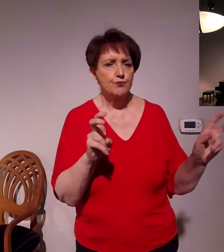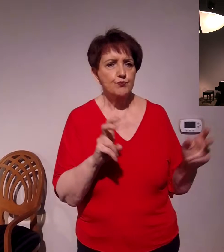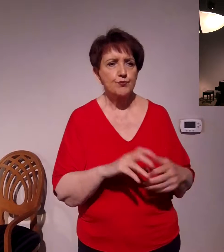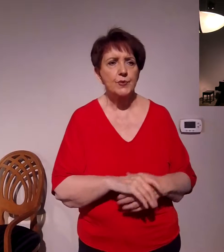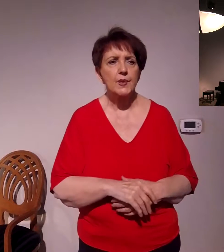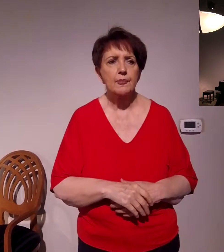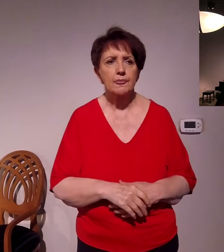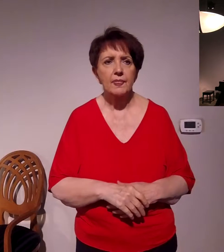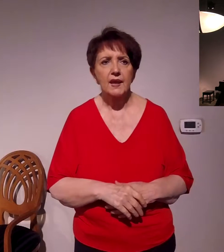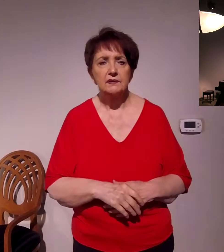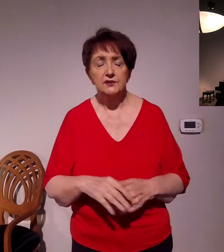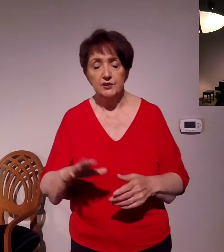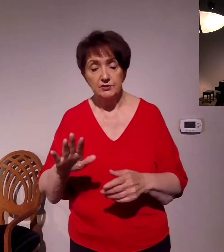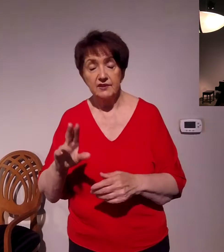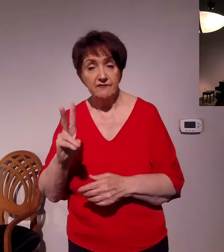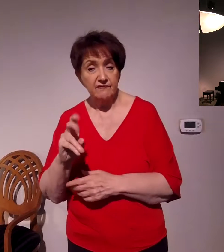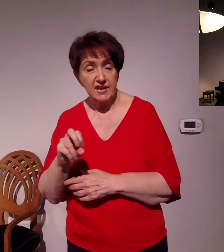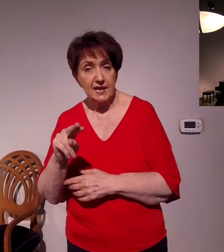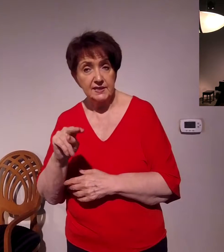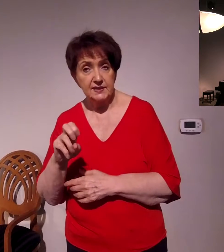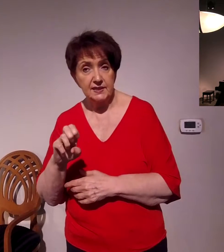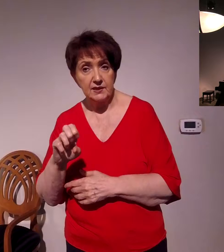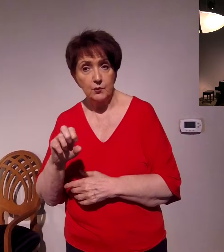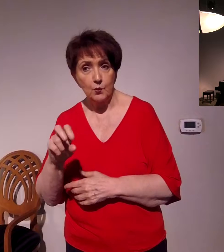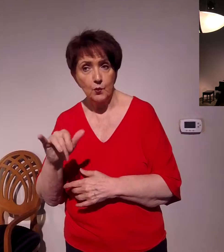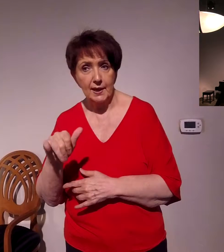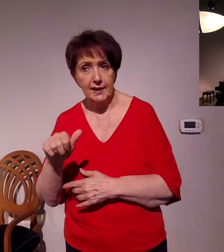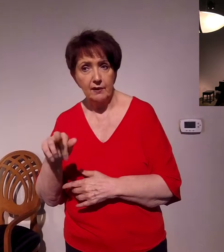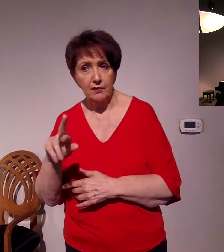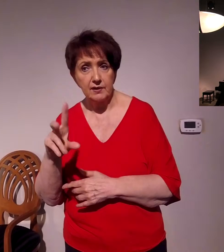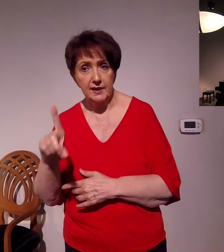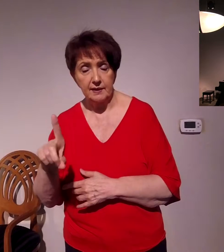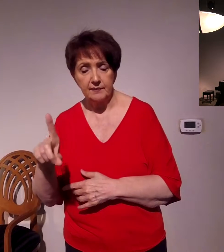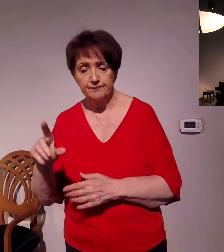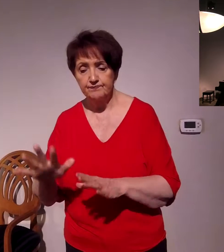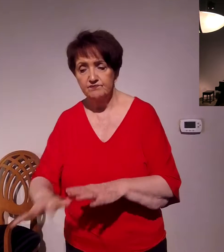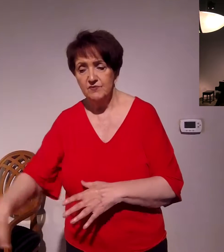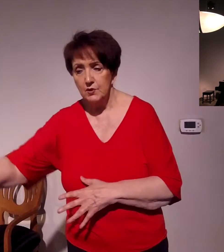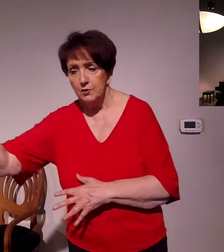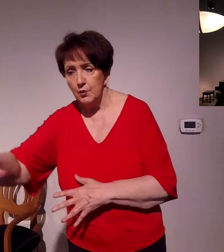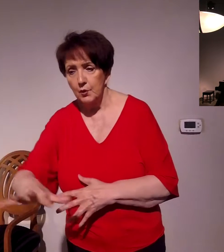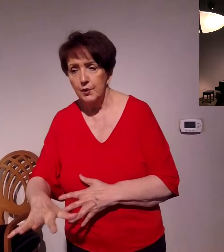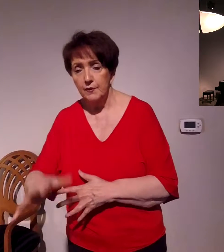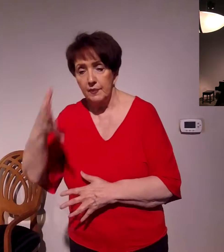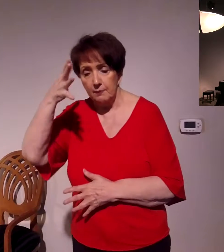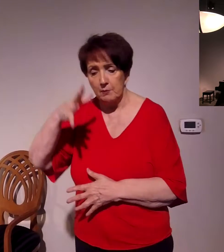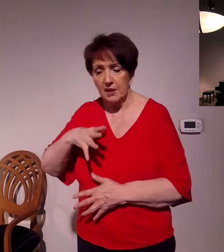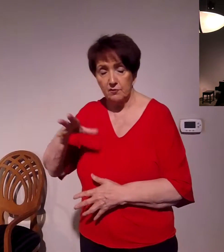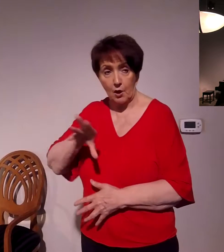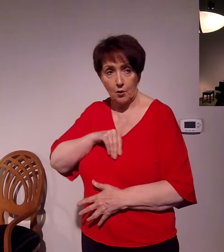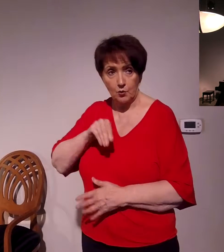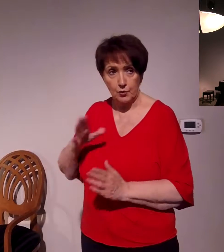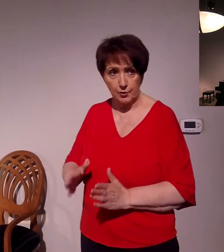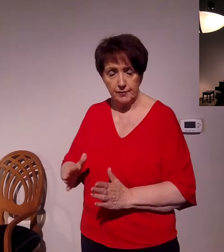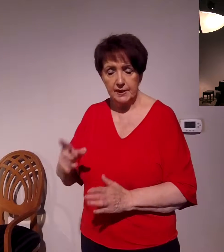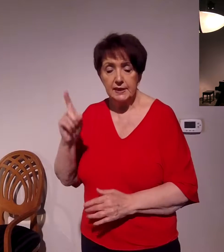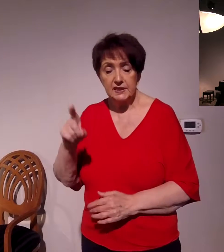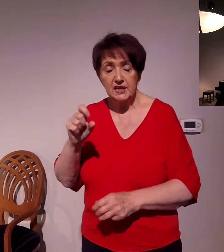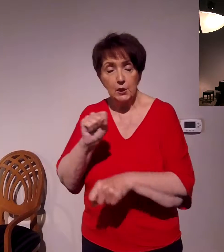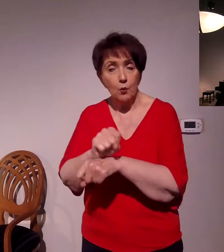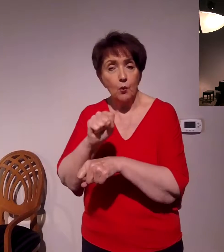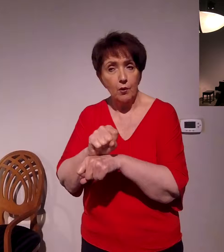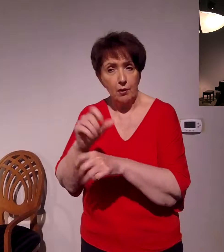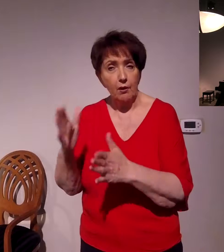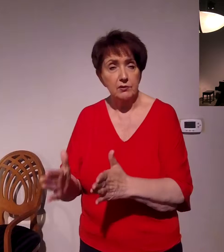There's this vineyard, and there was this man that owned the vineyard, and he needed some laborers to go out into the